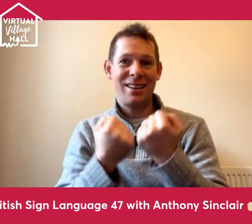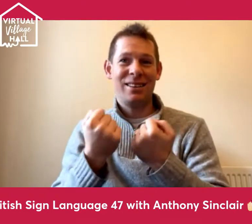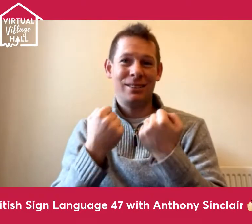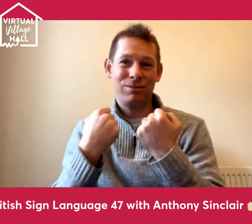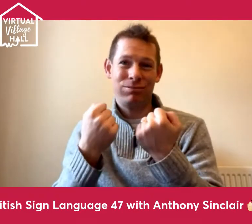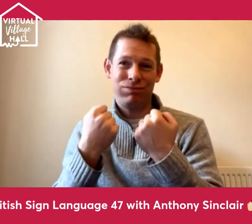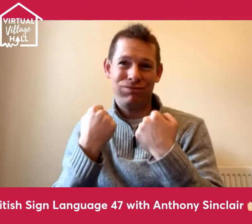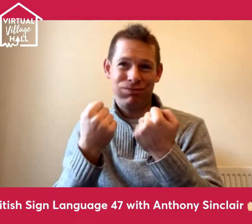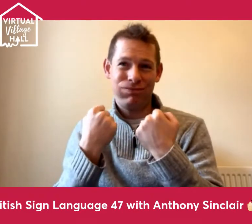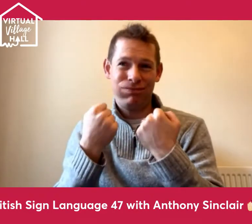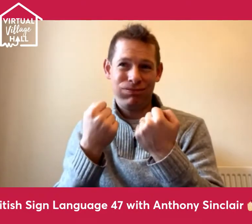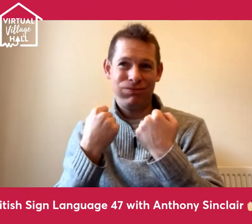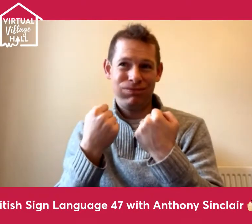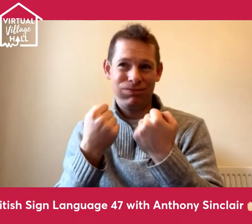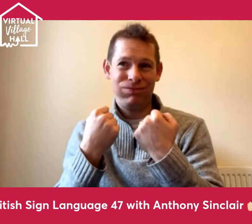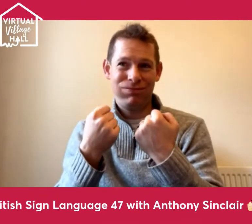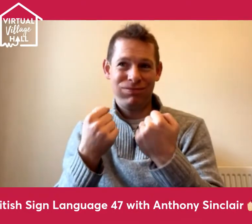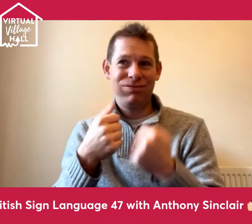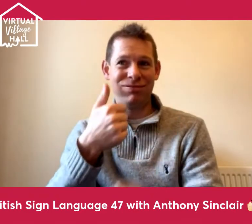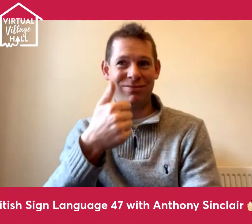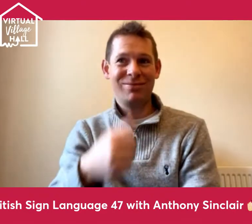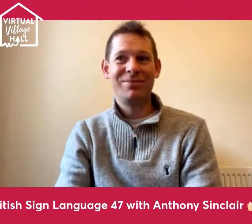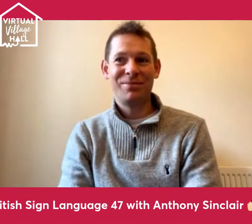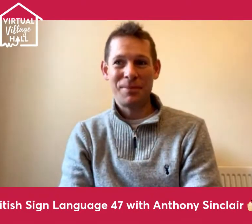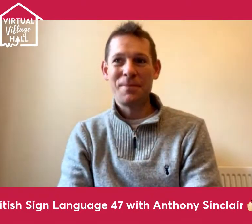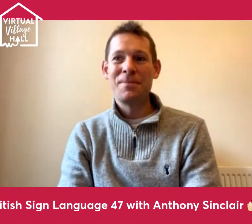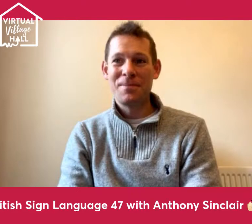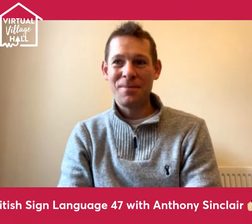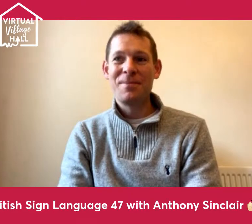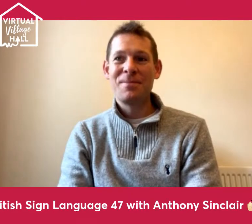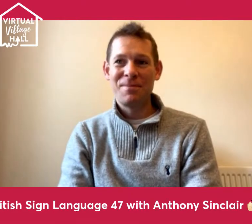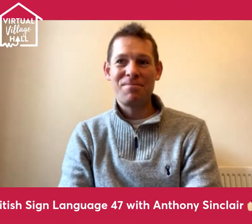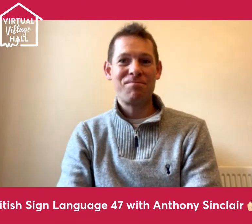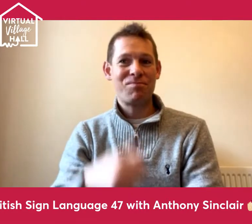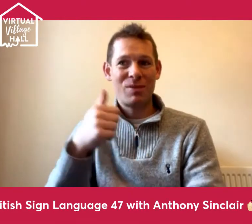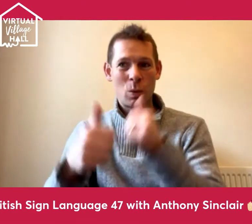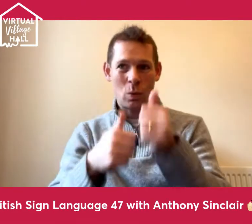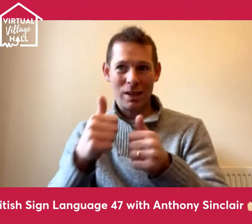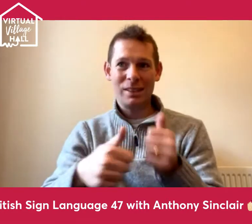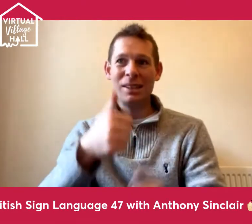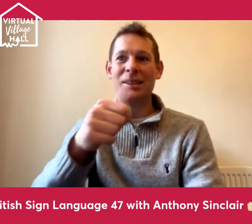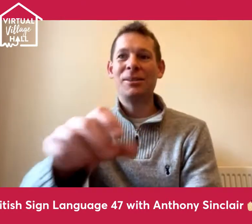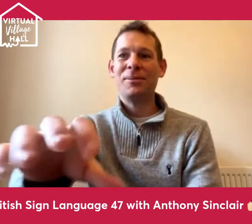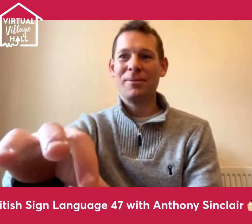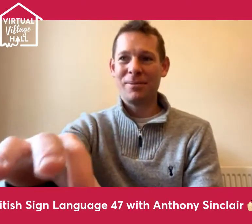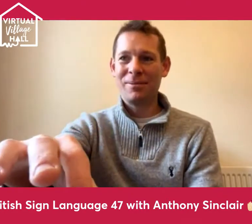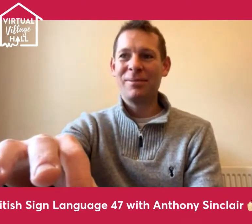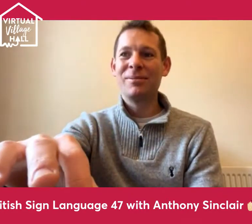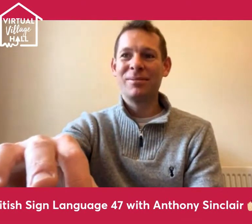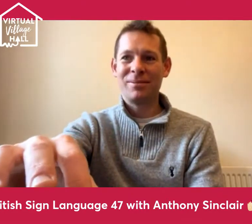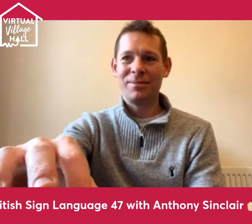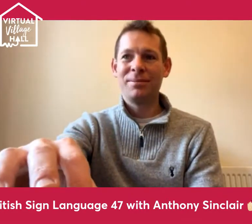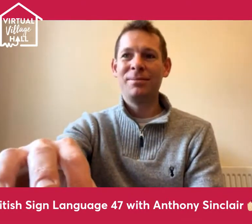So that one was I drive, or I drive quite a long distance.